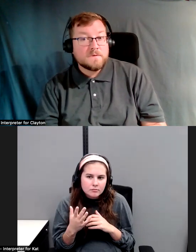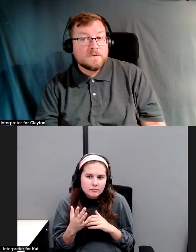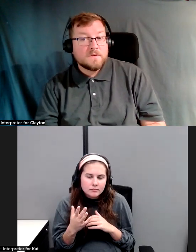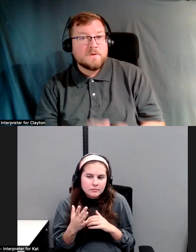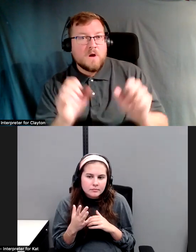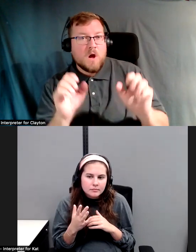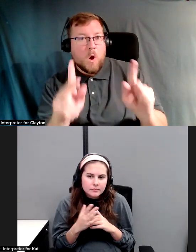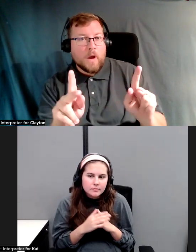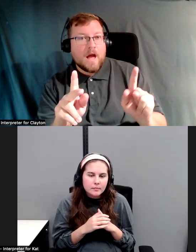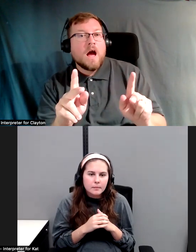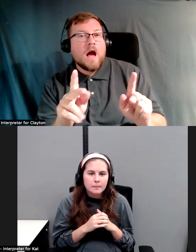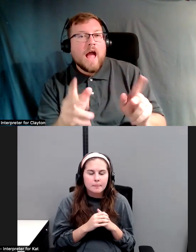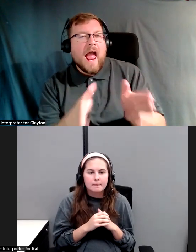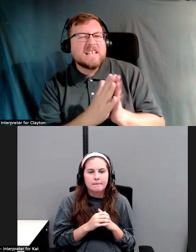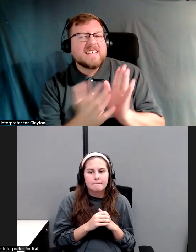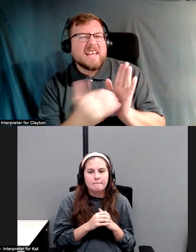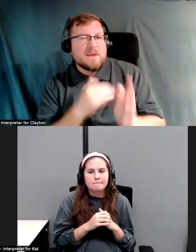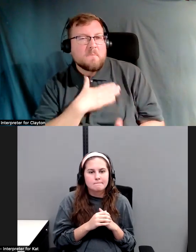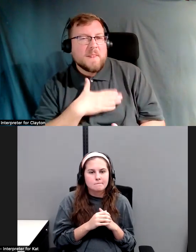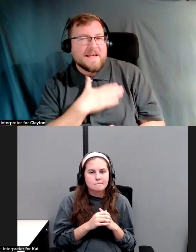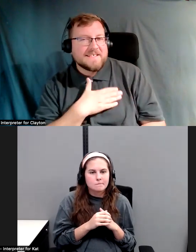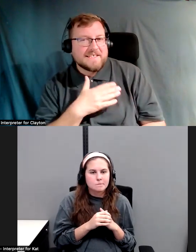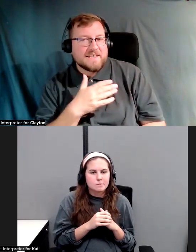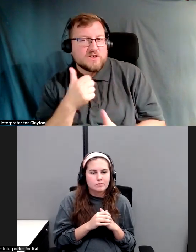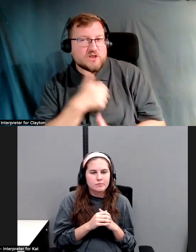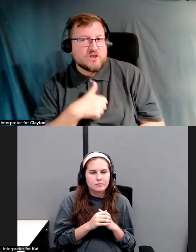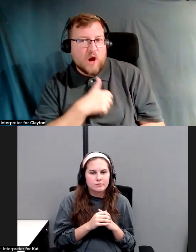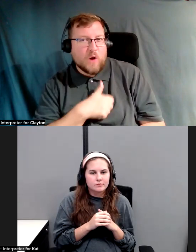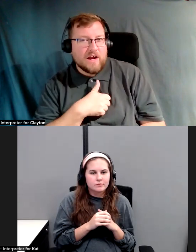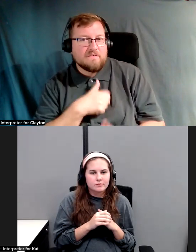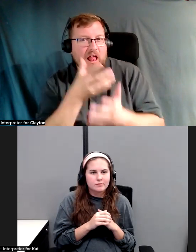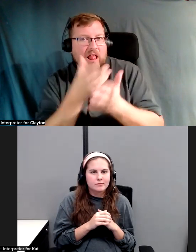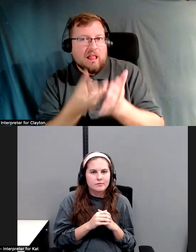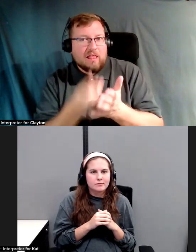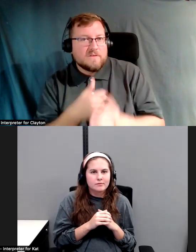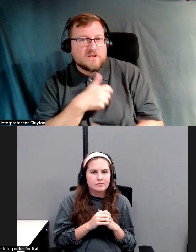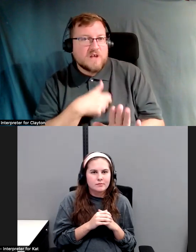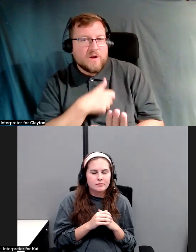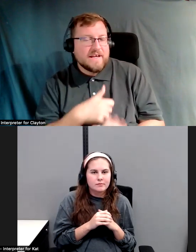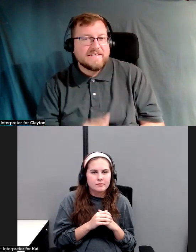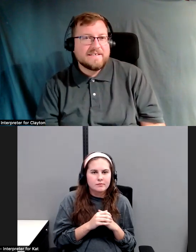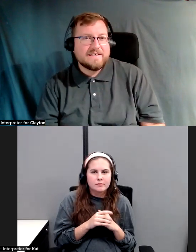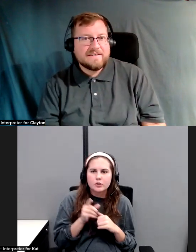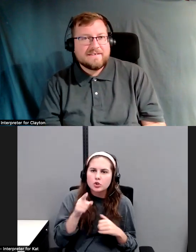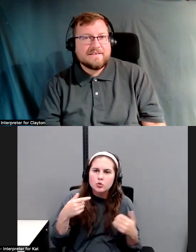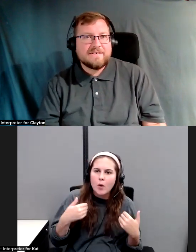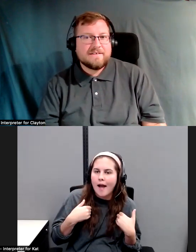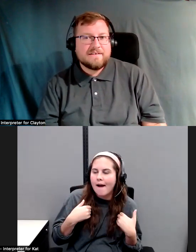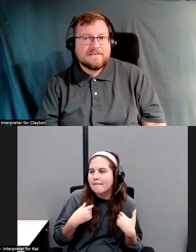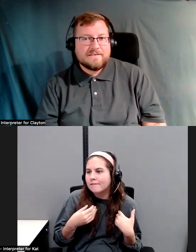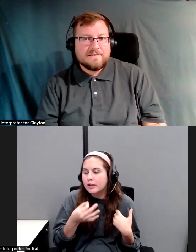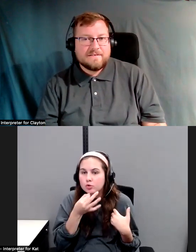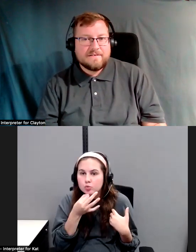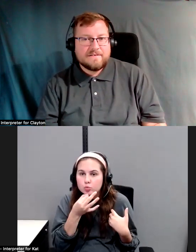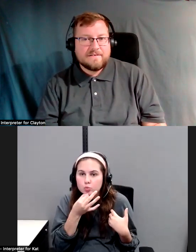Okay. Just ask me the question again, just in case, and I'm sorry for Okay. the cutting it out. Do you have any upcoming project or